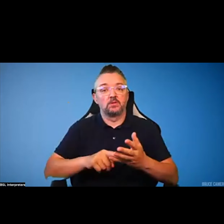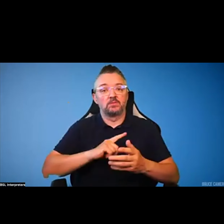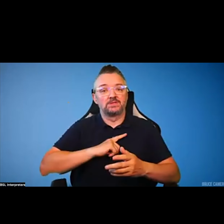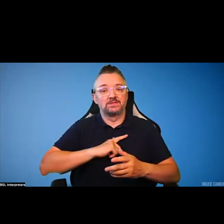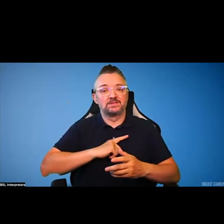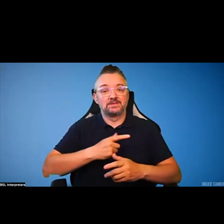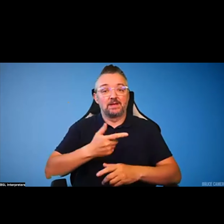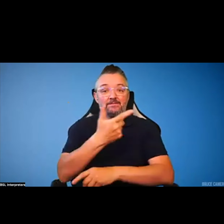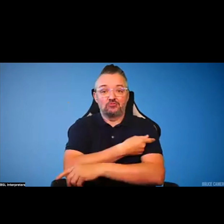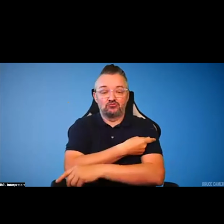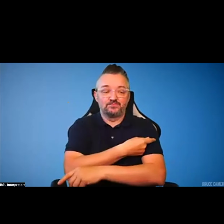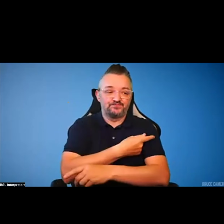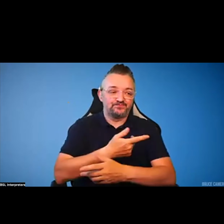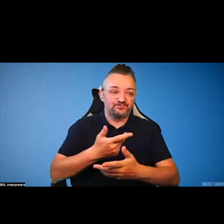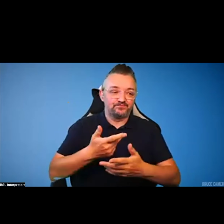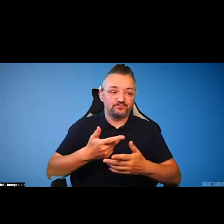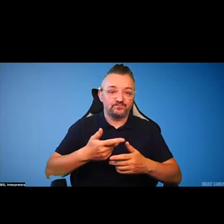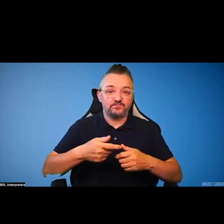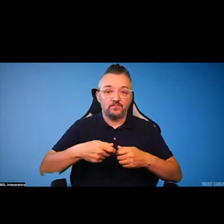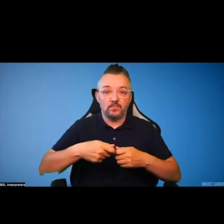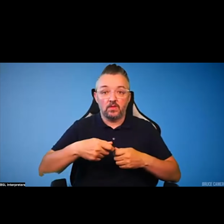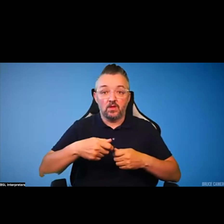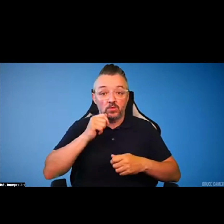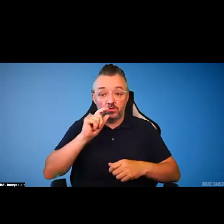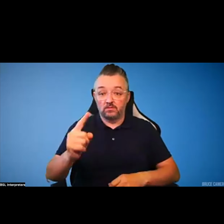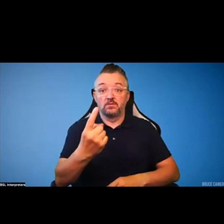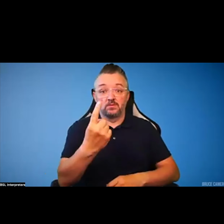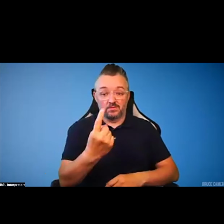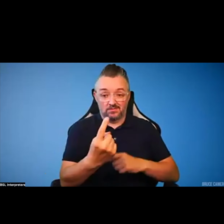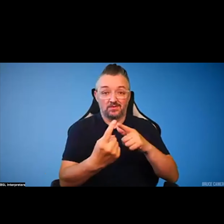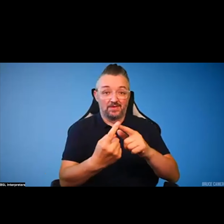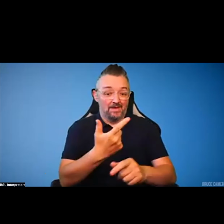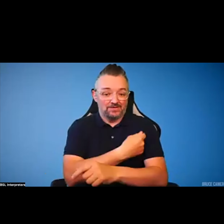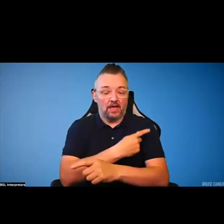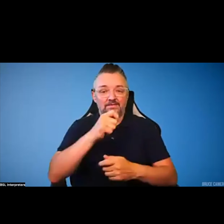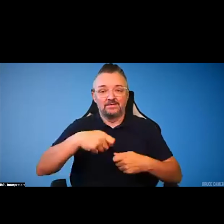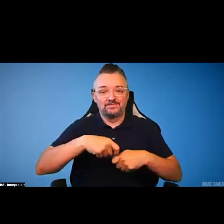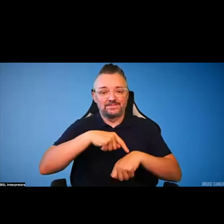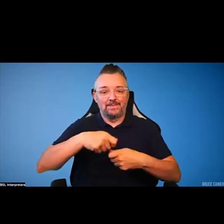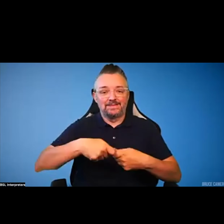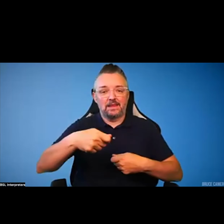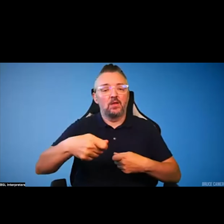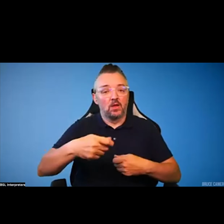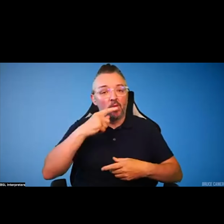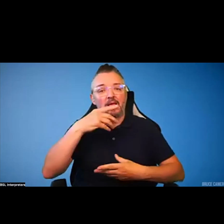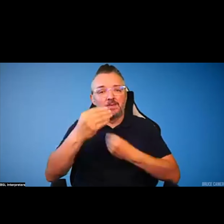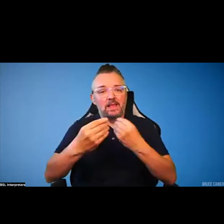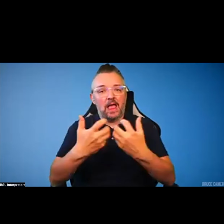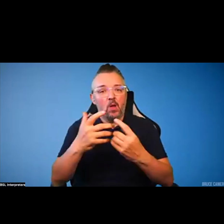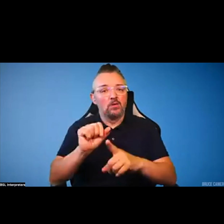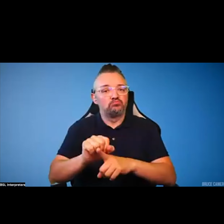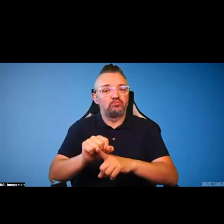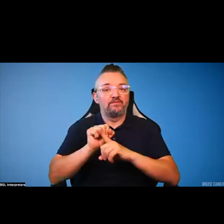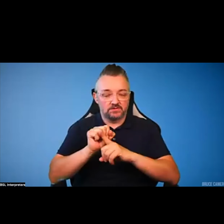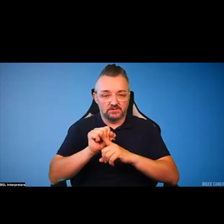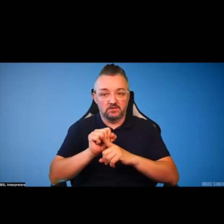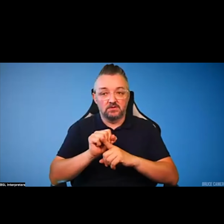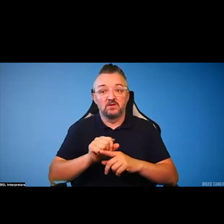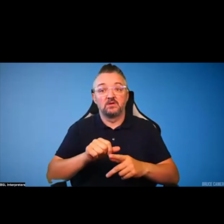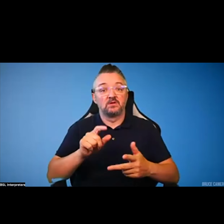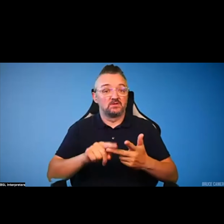vaccination, or delay until each individual can be vaccinated, we've got some advice on prevention until vaccination, and as well